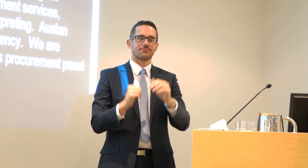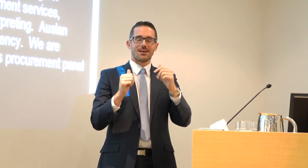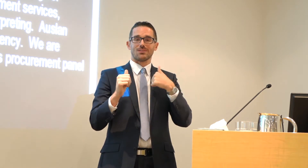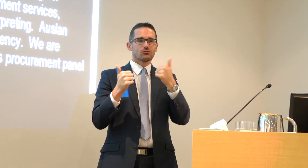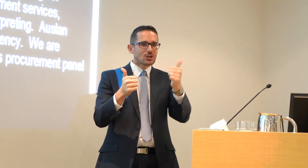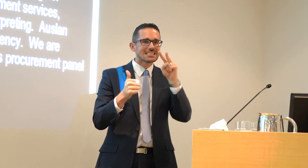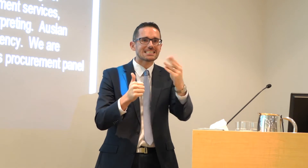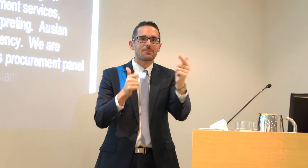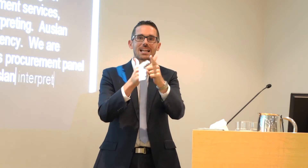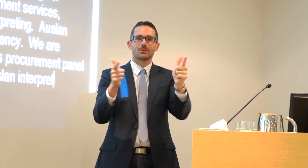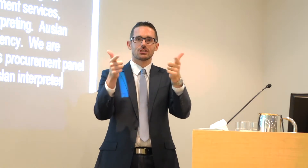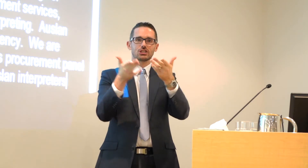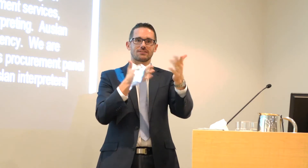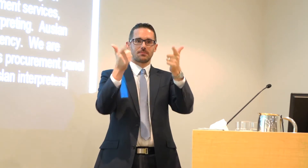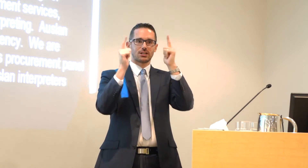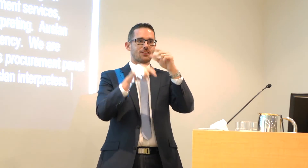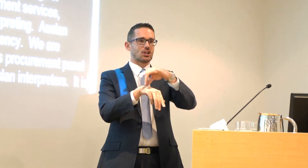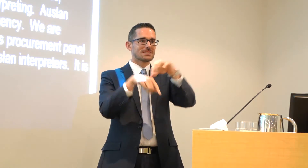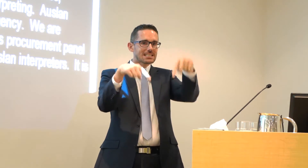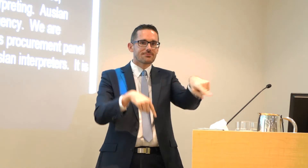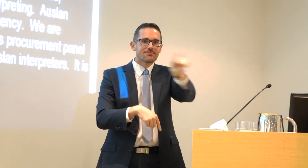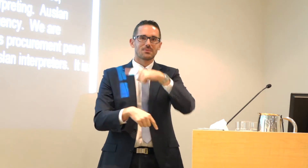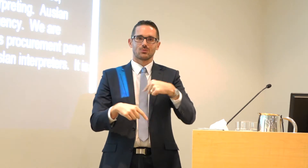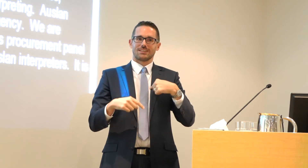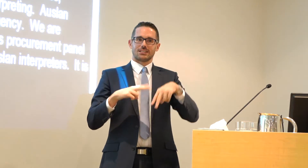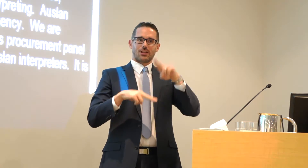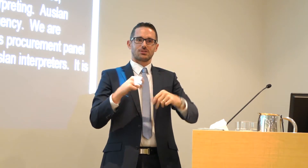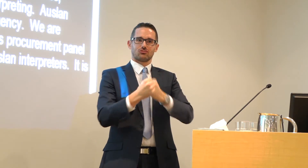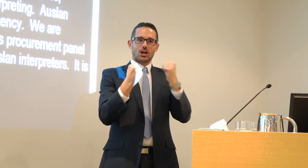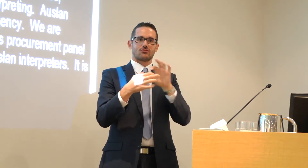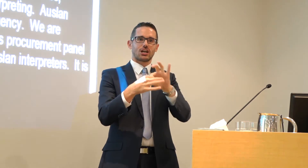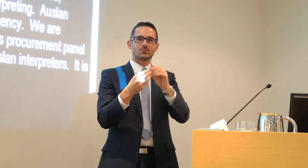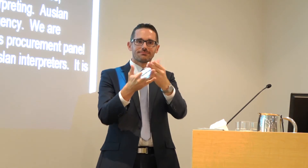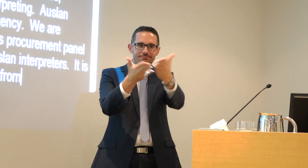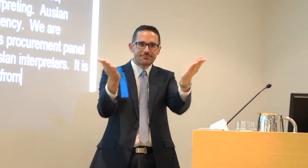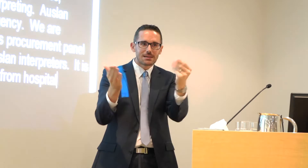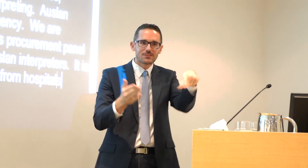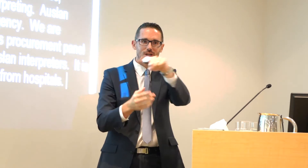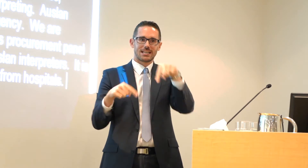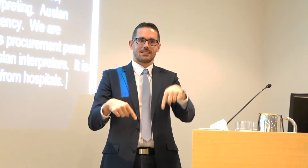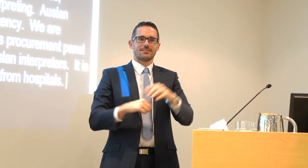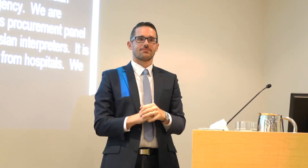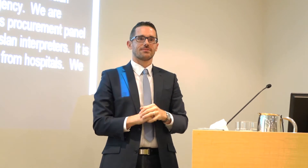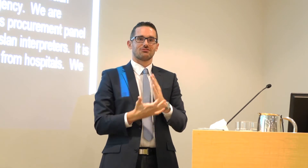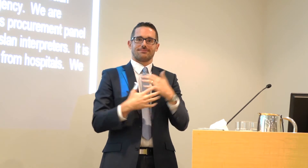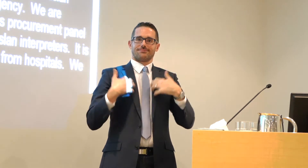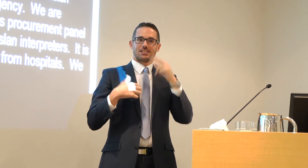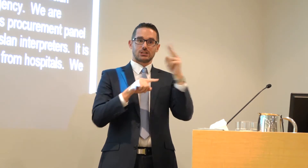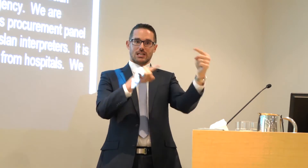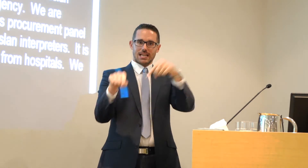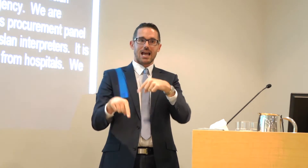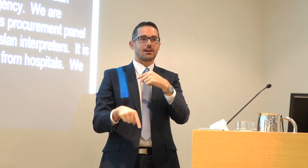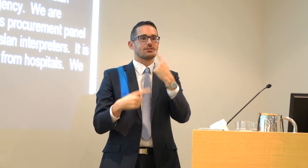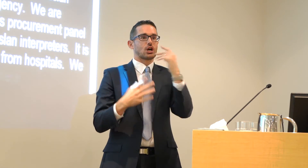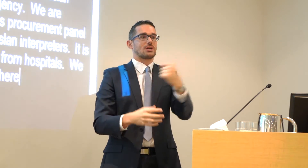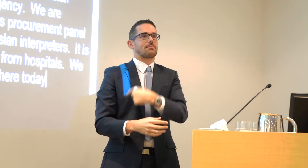interpreters. It's great to see some language services managers here from hospitals. We've developed great relationships with many of you here today,